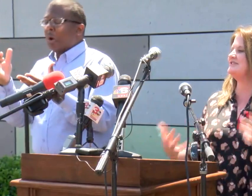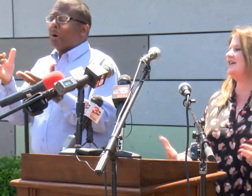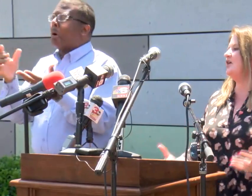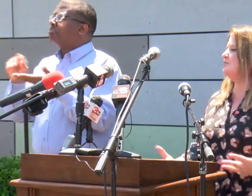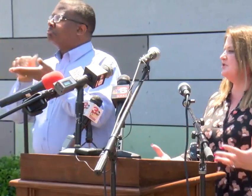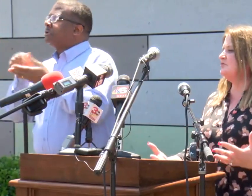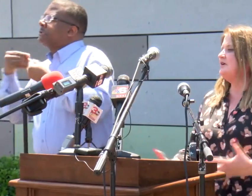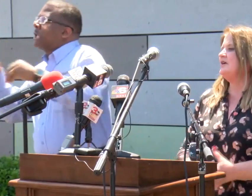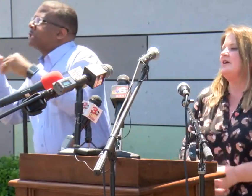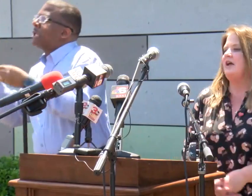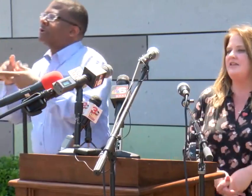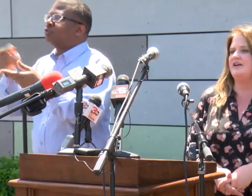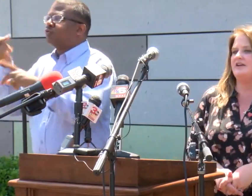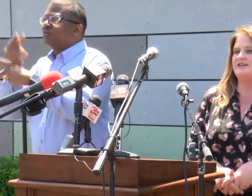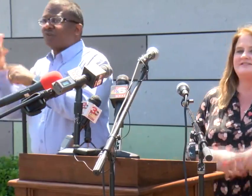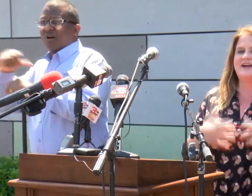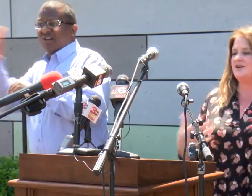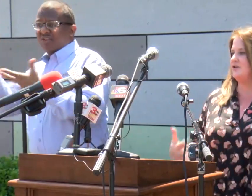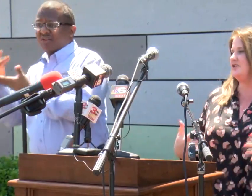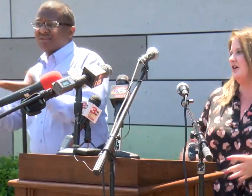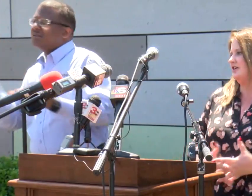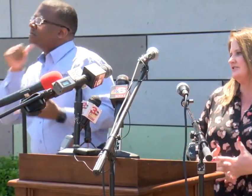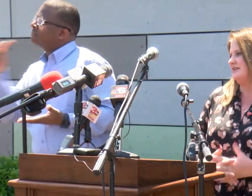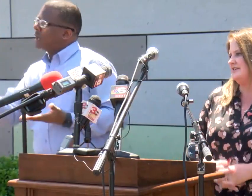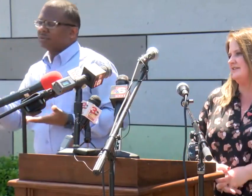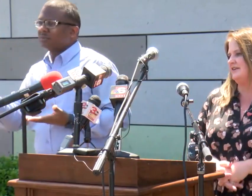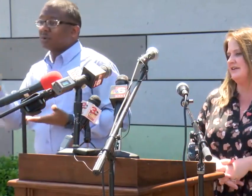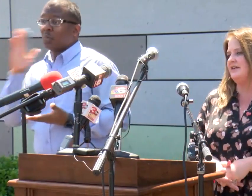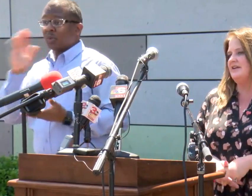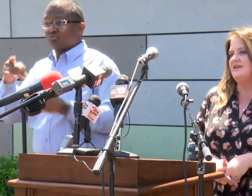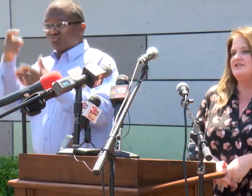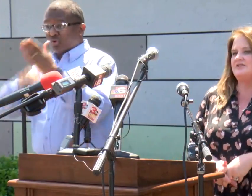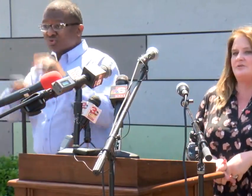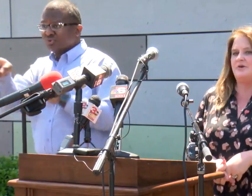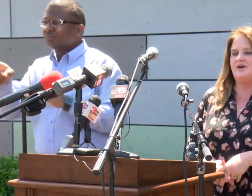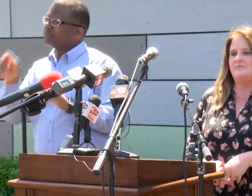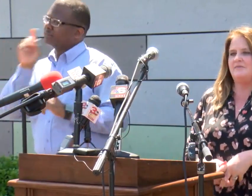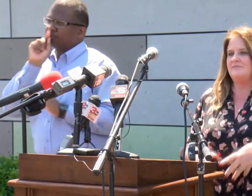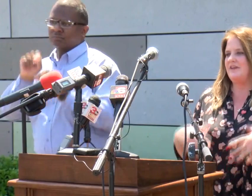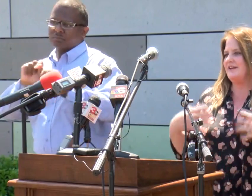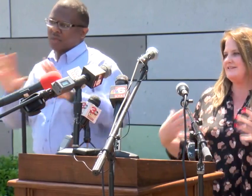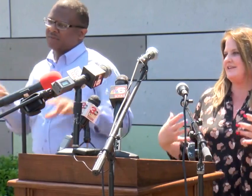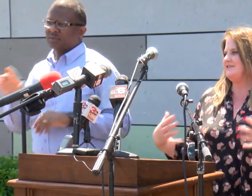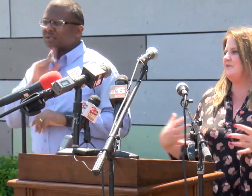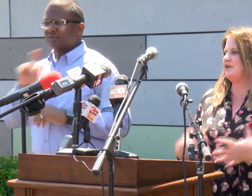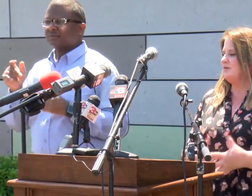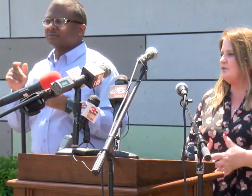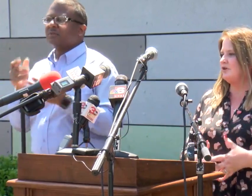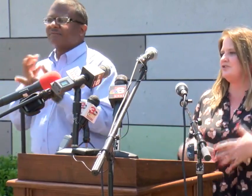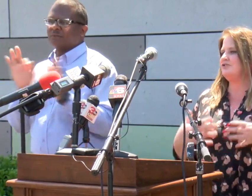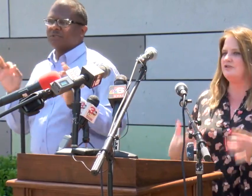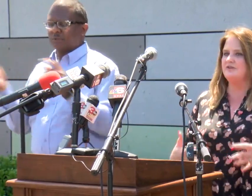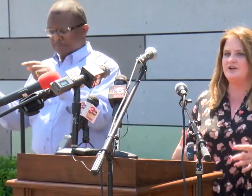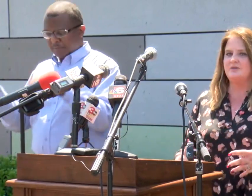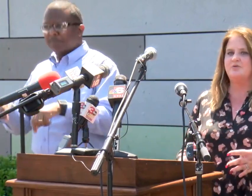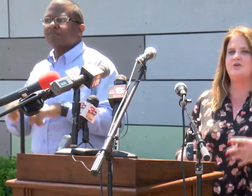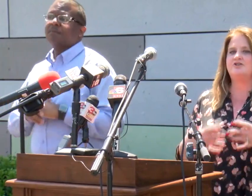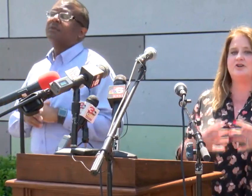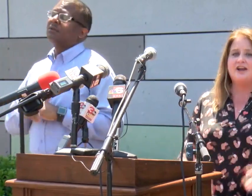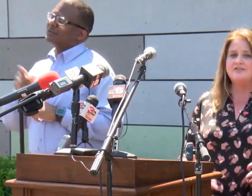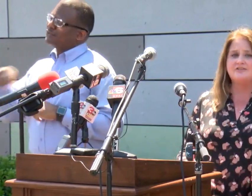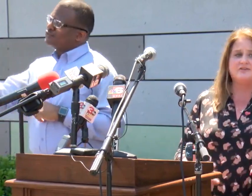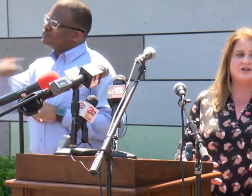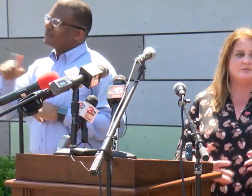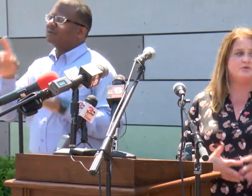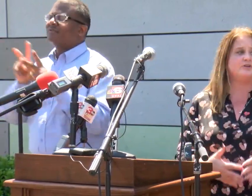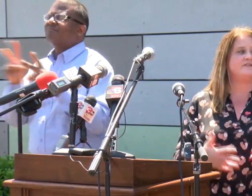else but just to help you, and that it's not going to cost anything. So like I said, it's very important. You're very important.